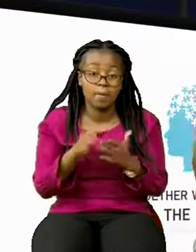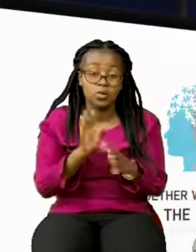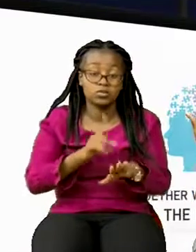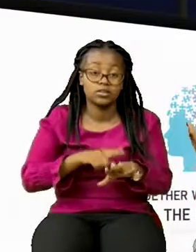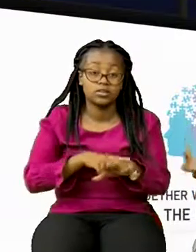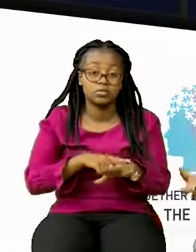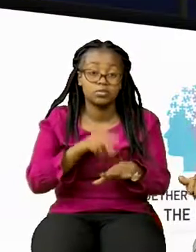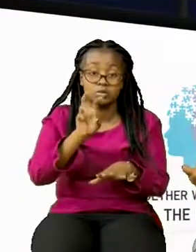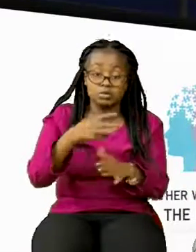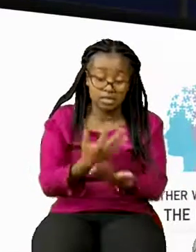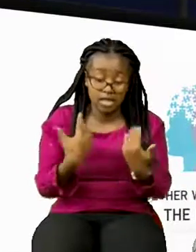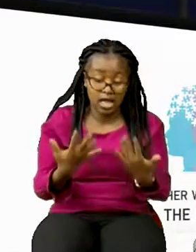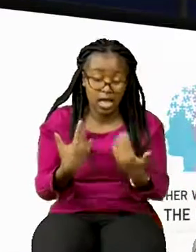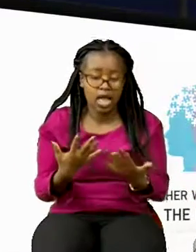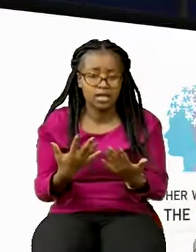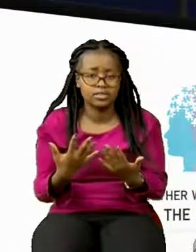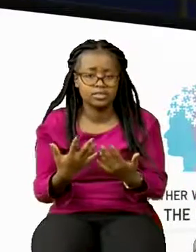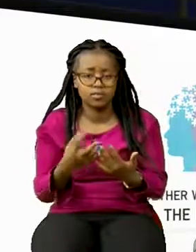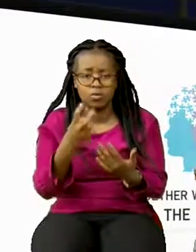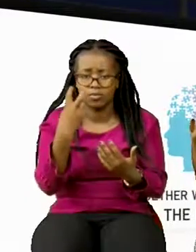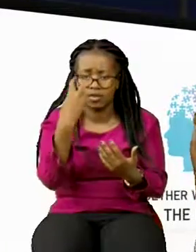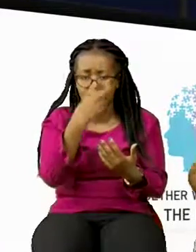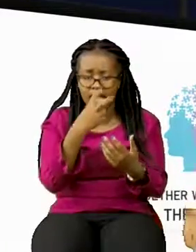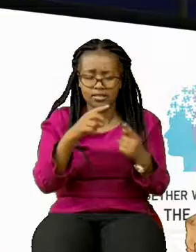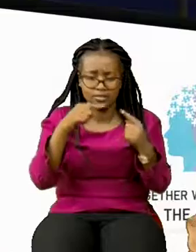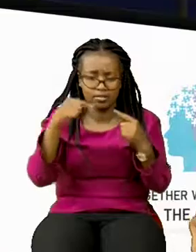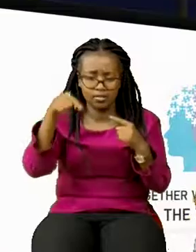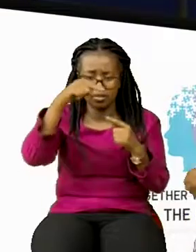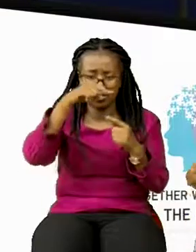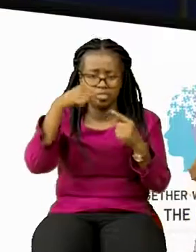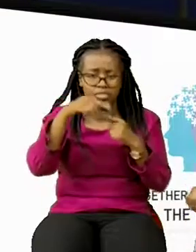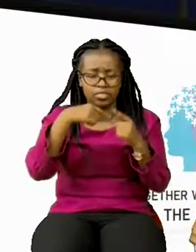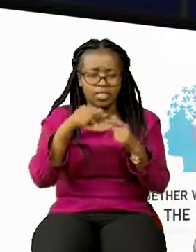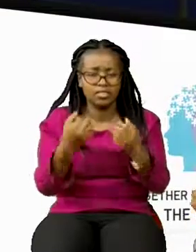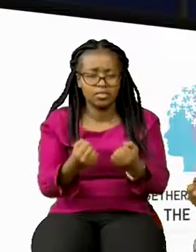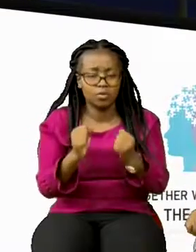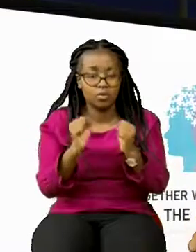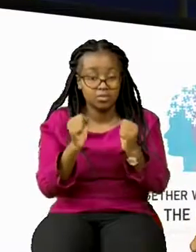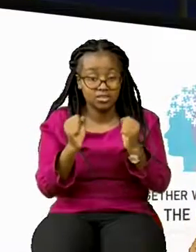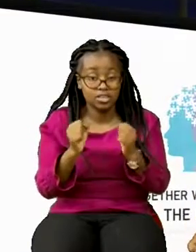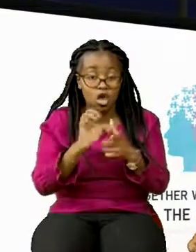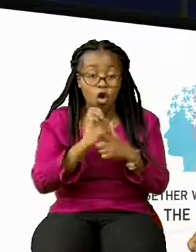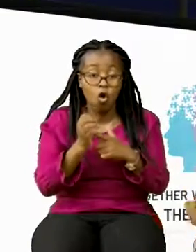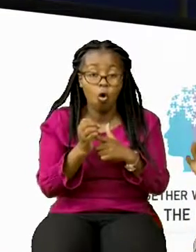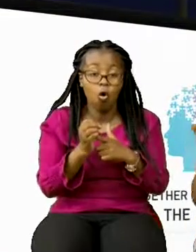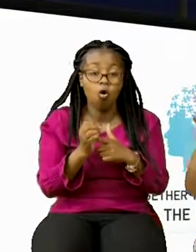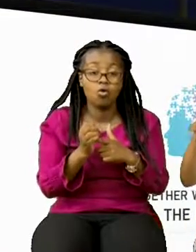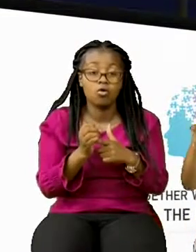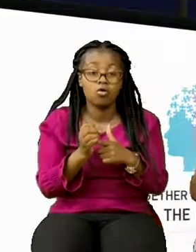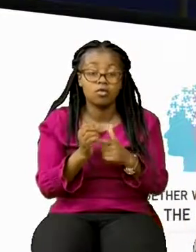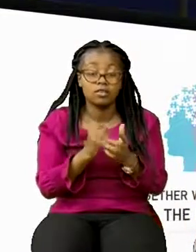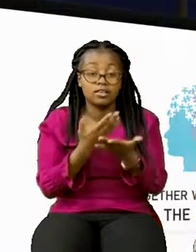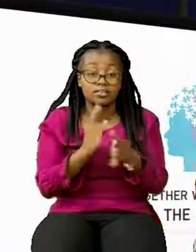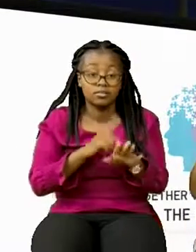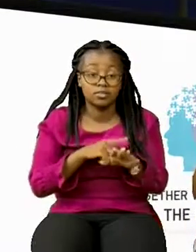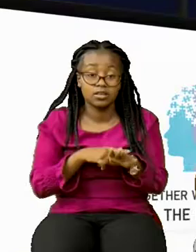look, you will see the hands will be flipping, the eyes will roll back, and they will be also shaking or become very stiff. And sometimes,